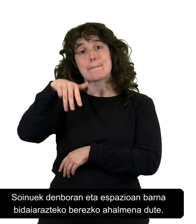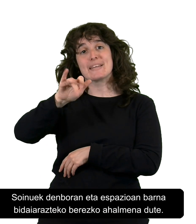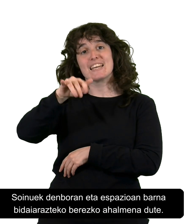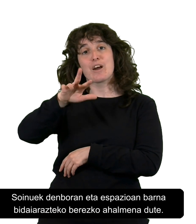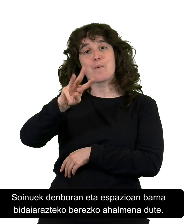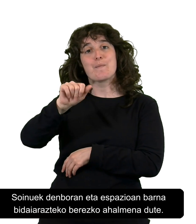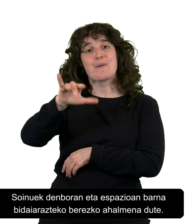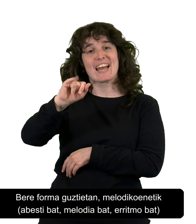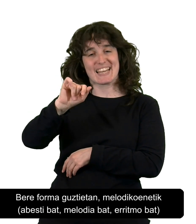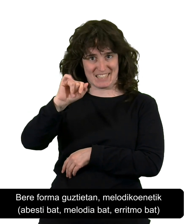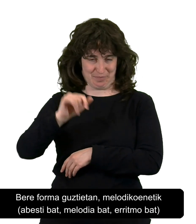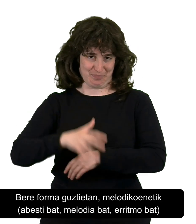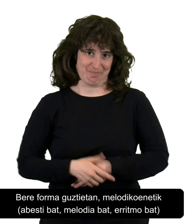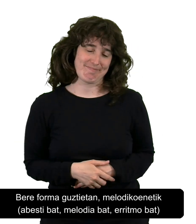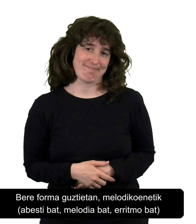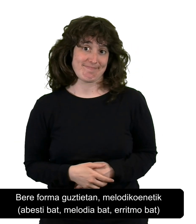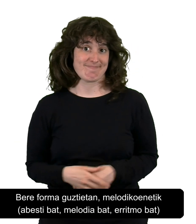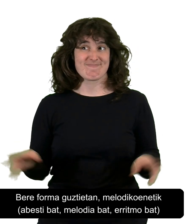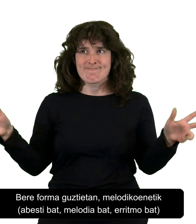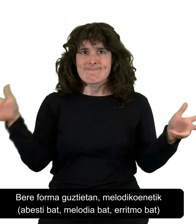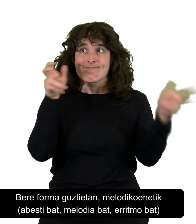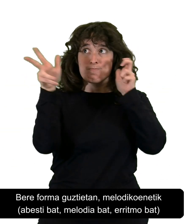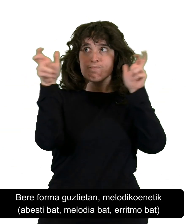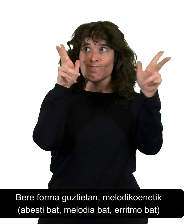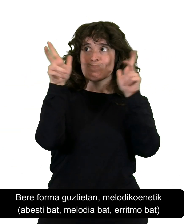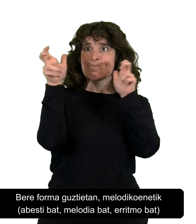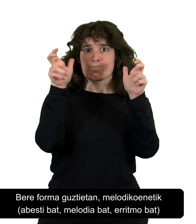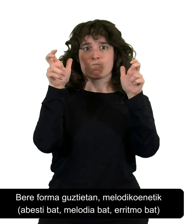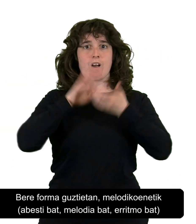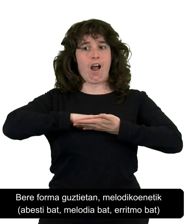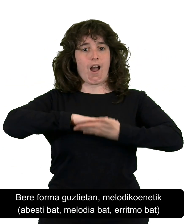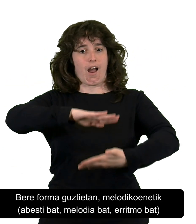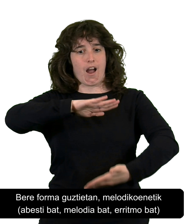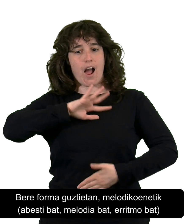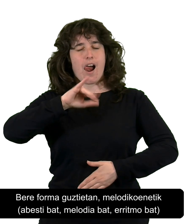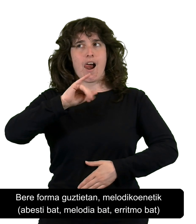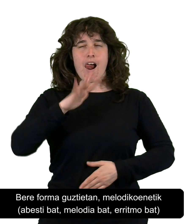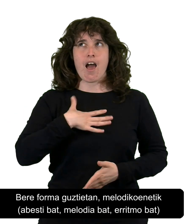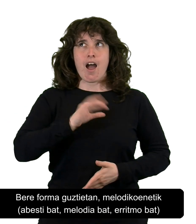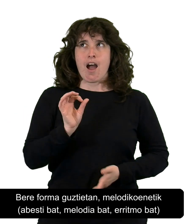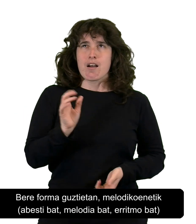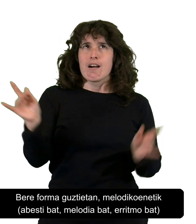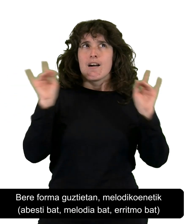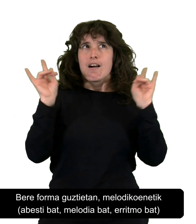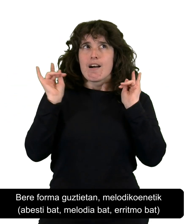dute. Bere forma guztietan, melodikoenetik abesti bat, melodia bat, erritmo